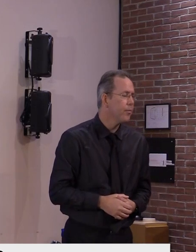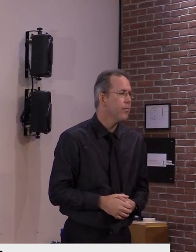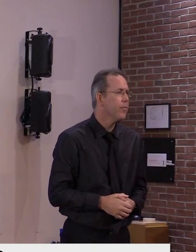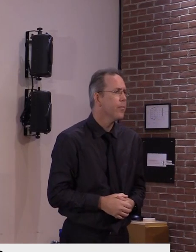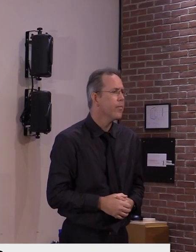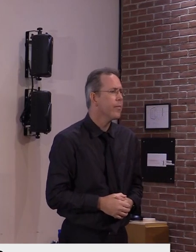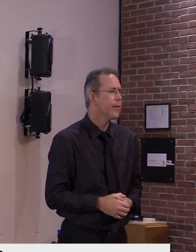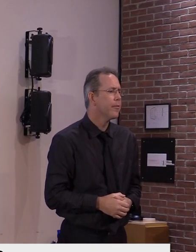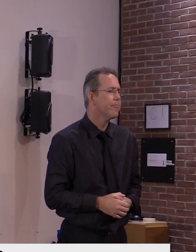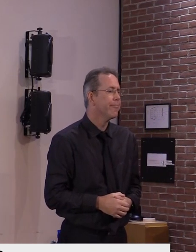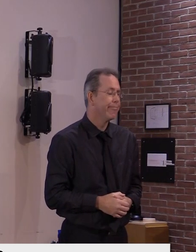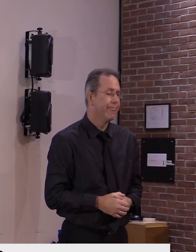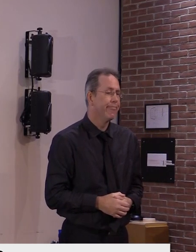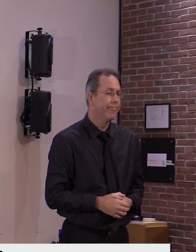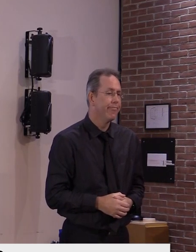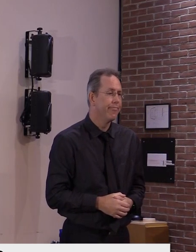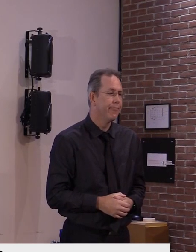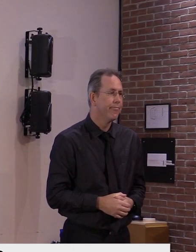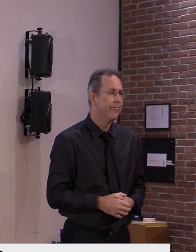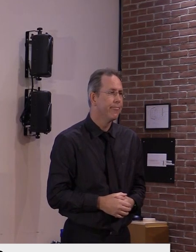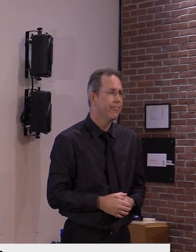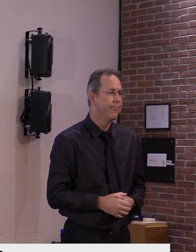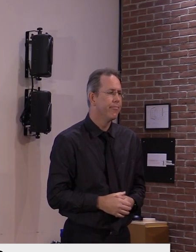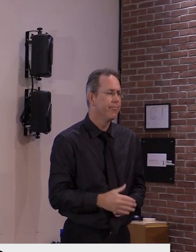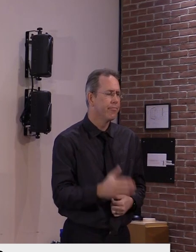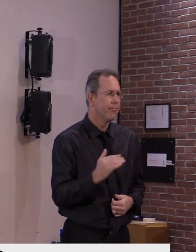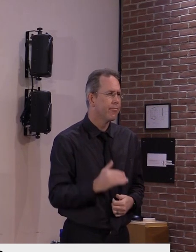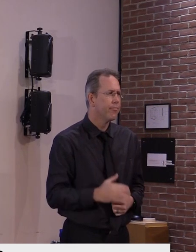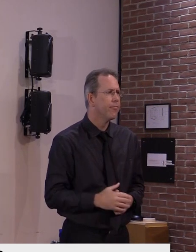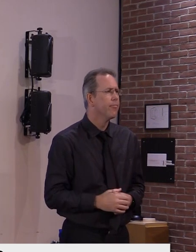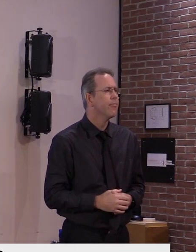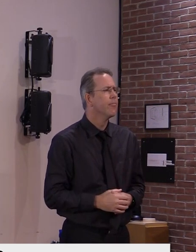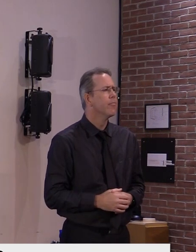That's all. Stewart, NBC 5.